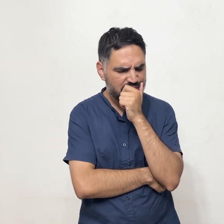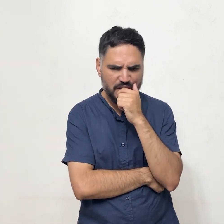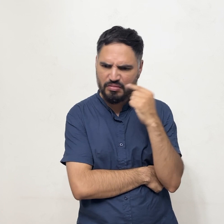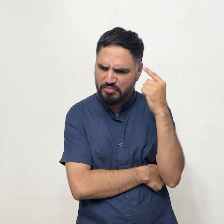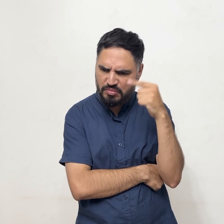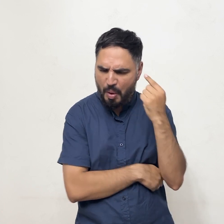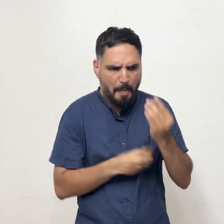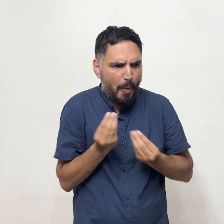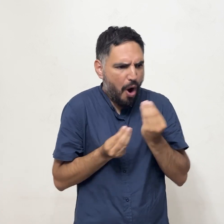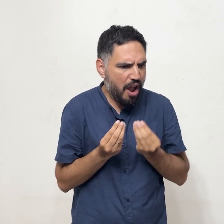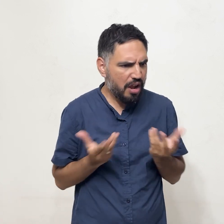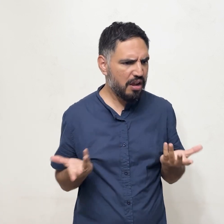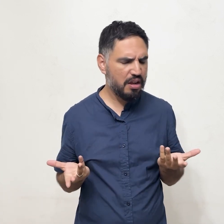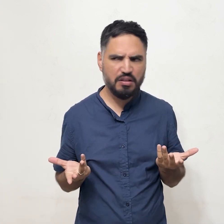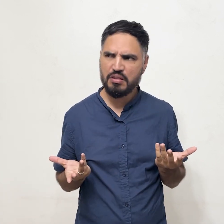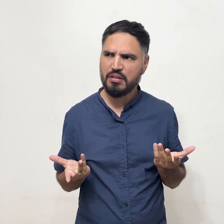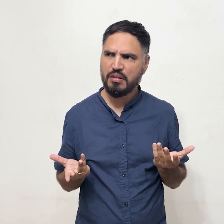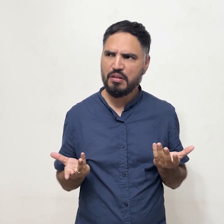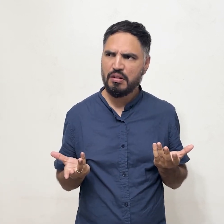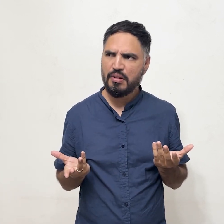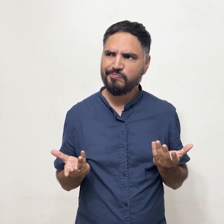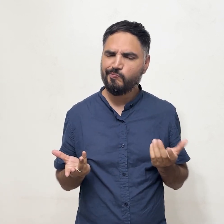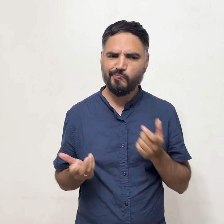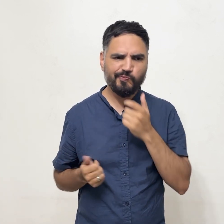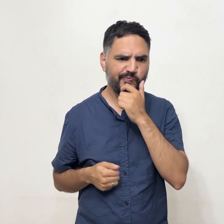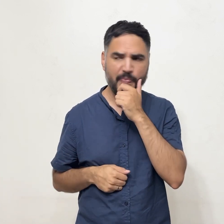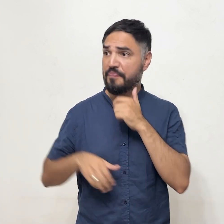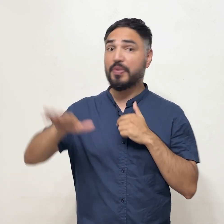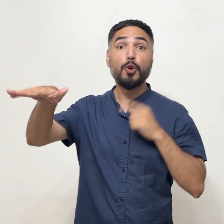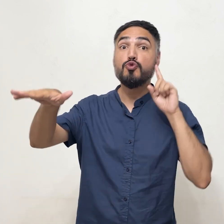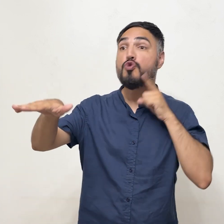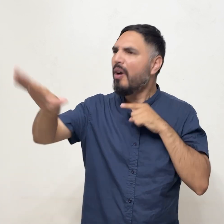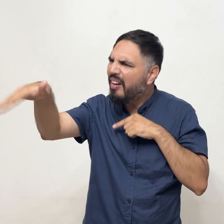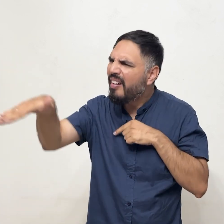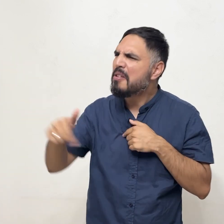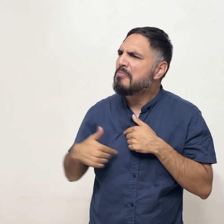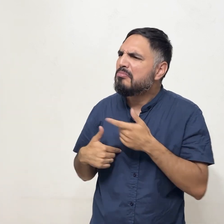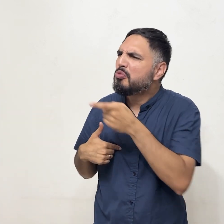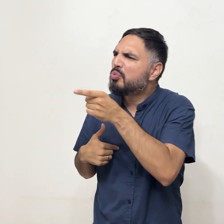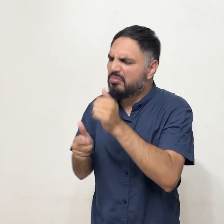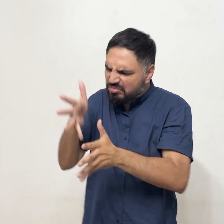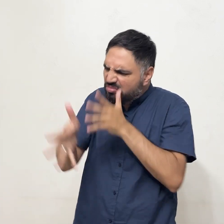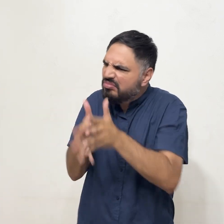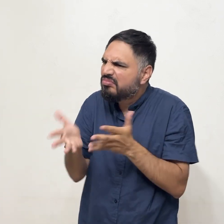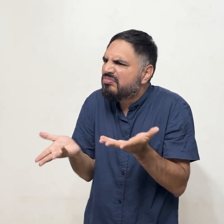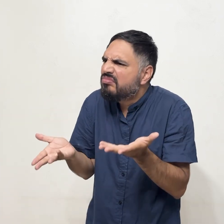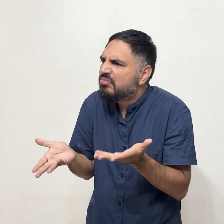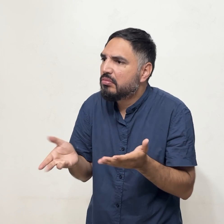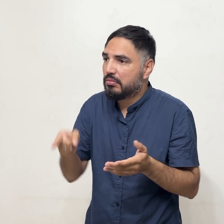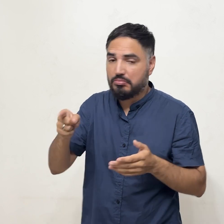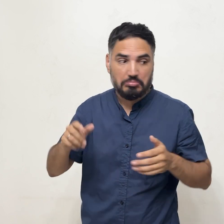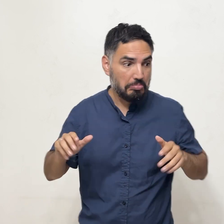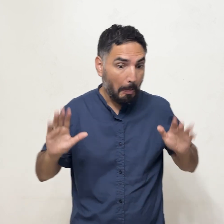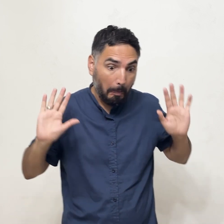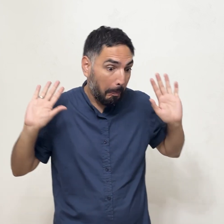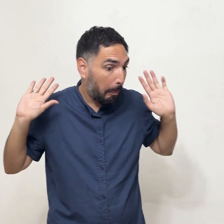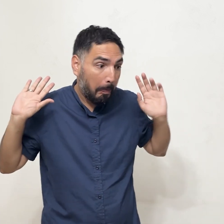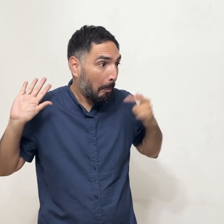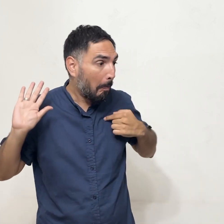that? To find out, I asked some deaf people directly how they arranged their sentences, and most told me they